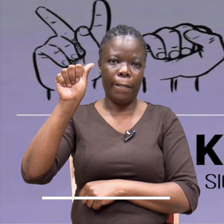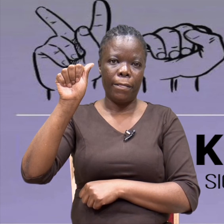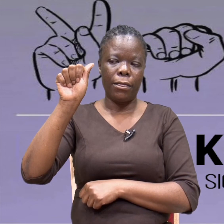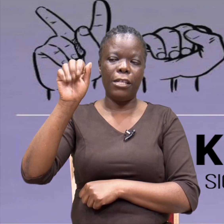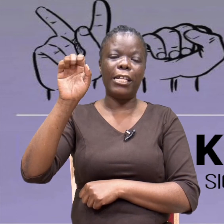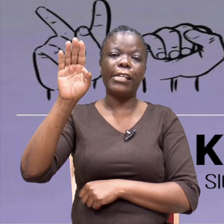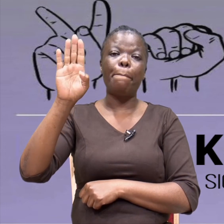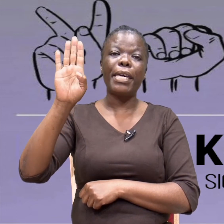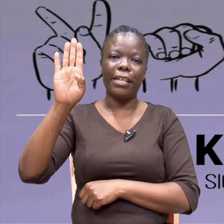This is letter B.